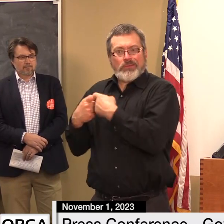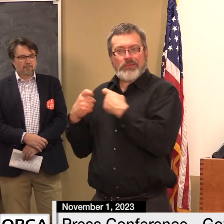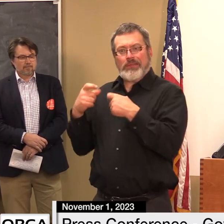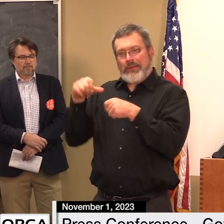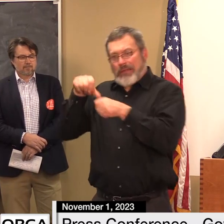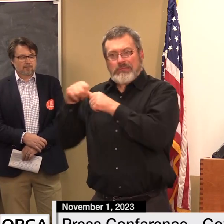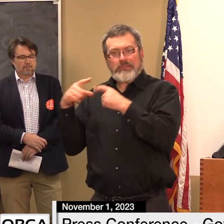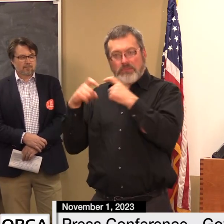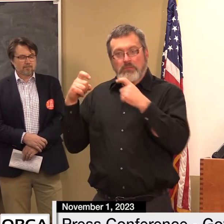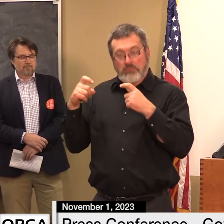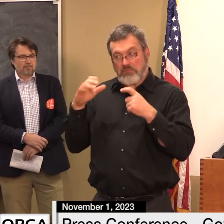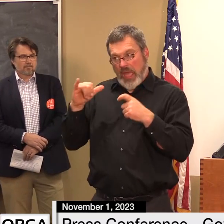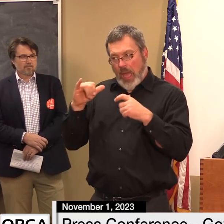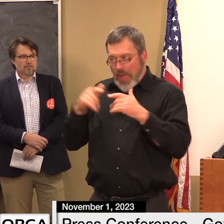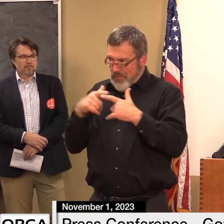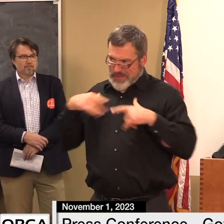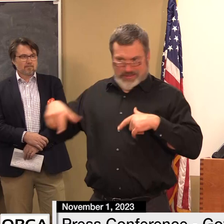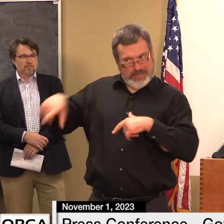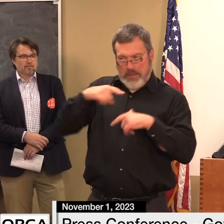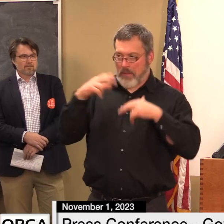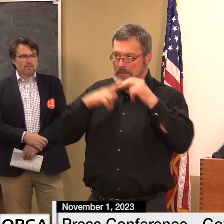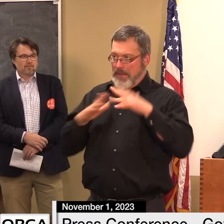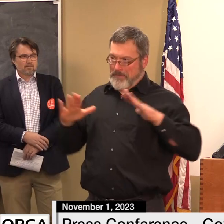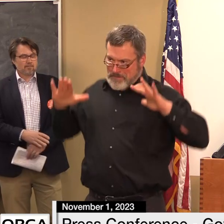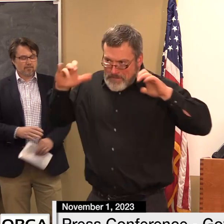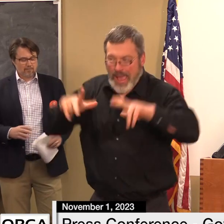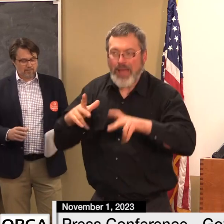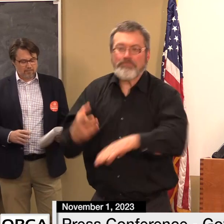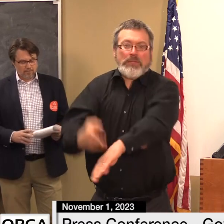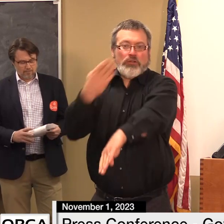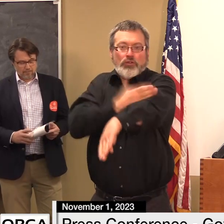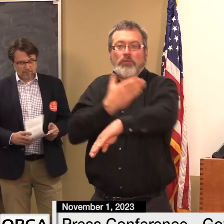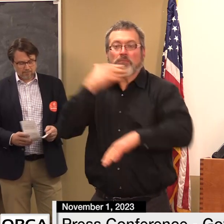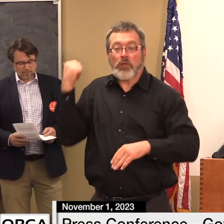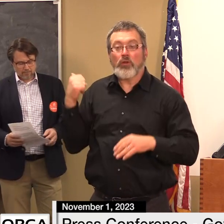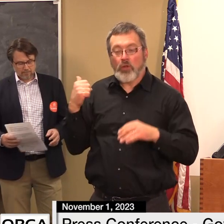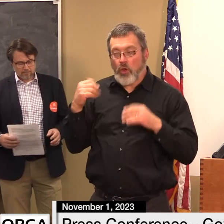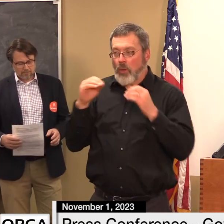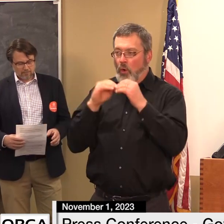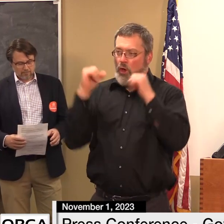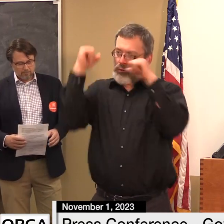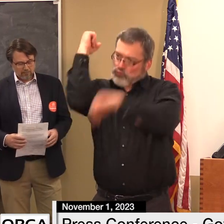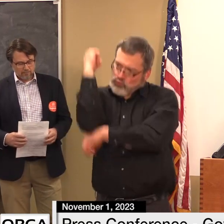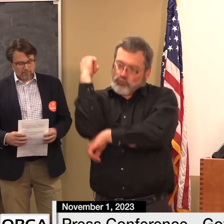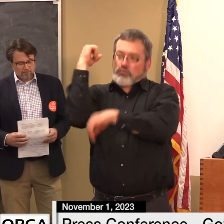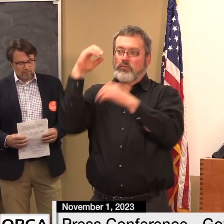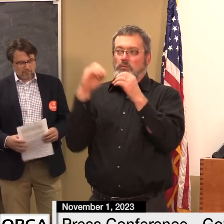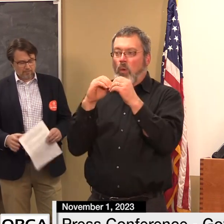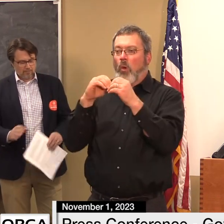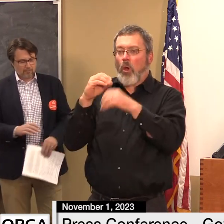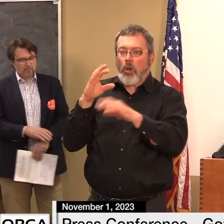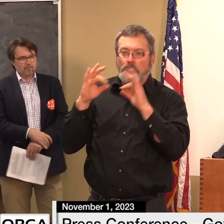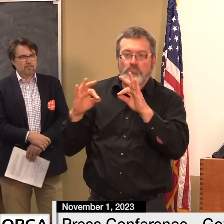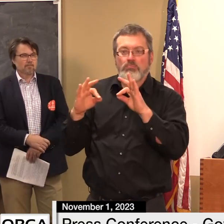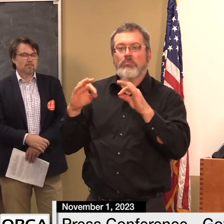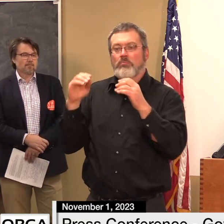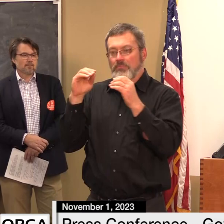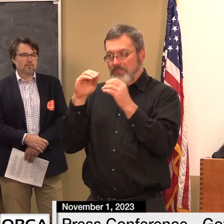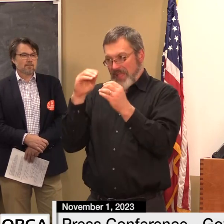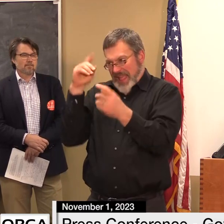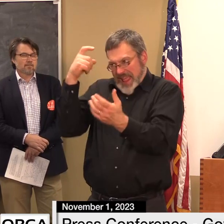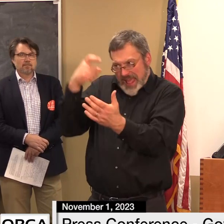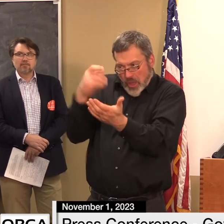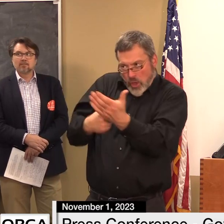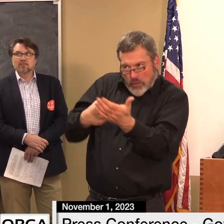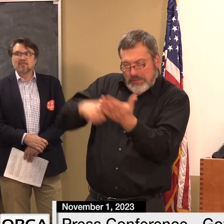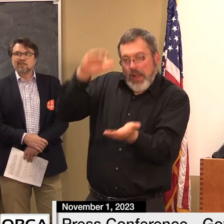heating systems and weatherizing buildings to be more resilient and reduce energy costs. We know there's a lot more work to be done, and thank our